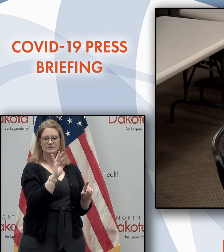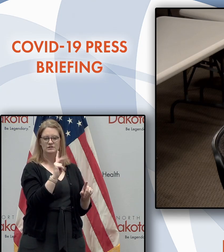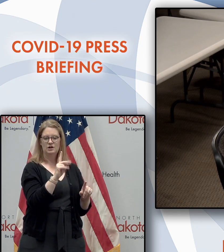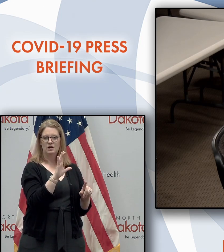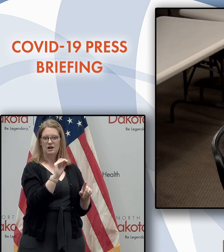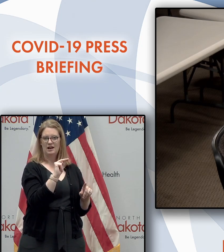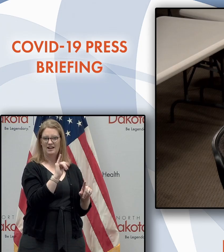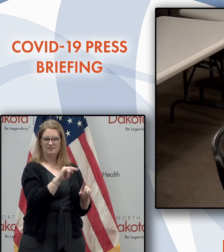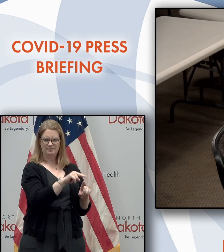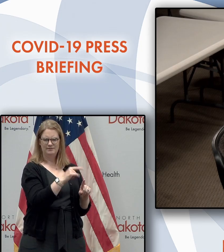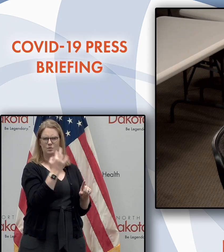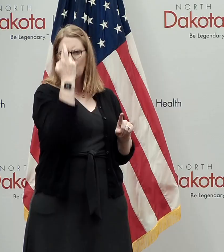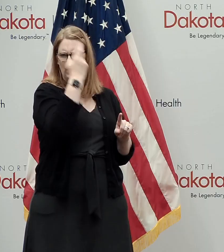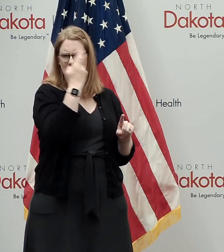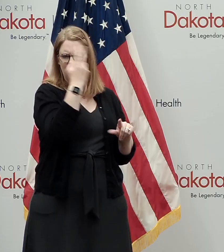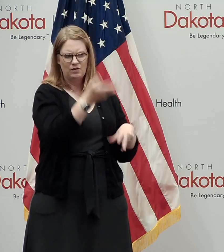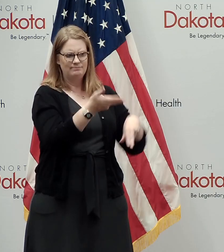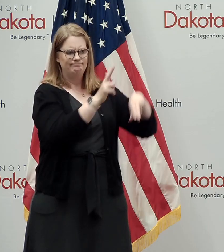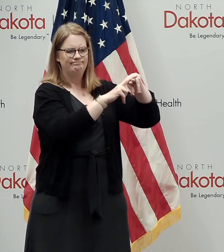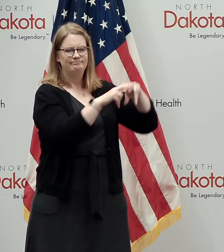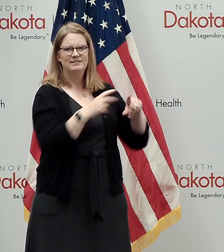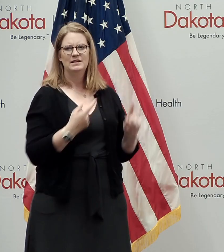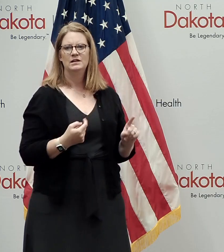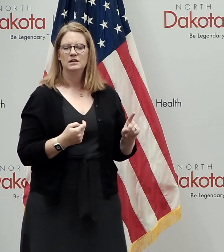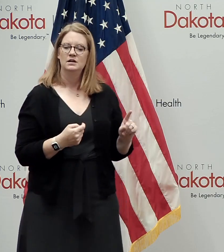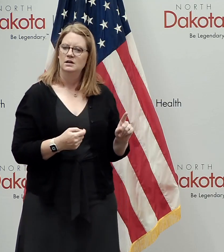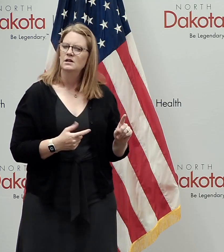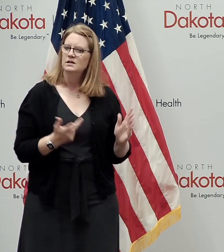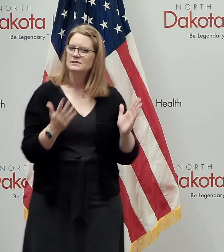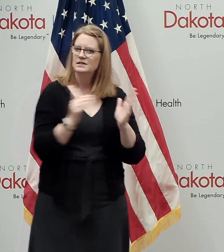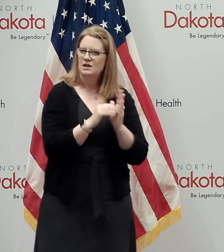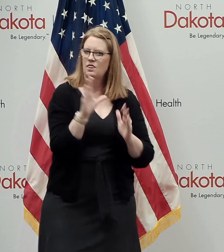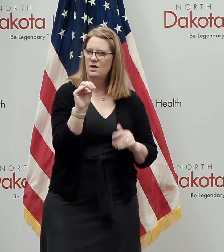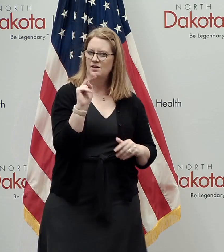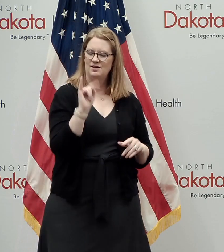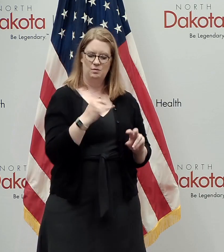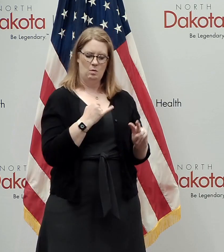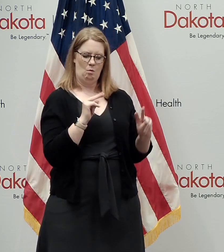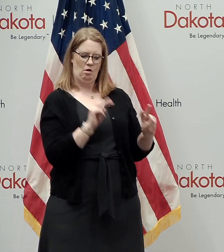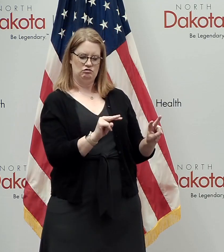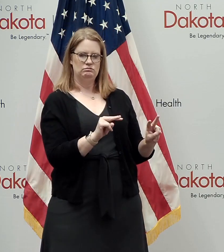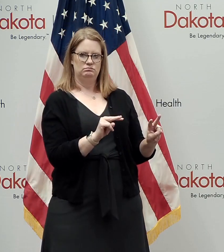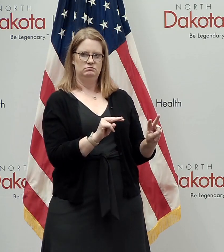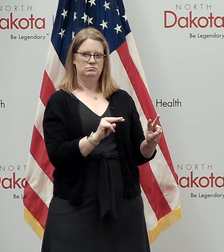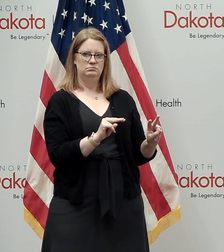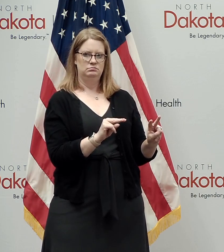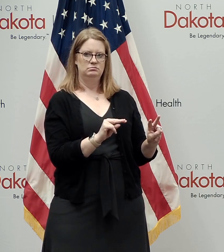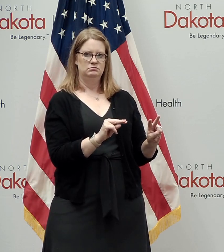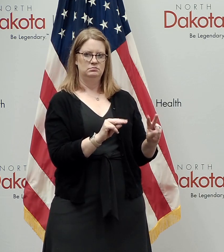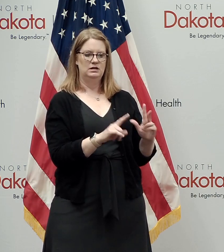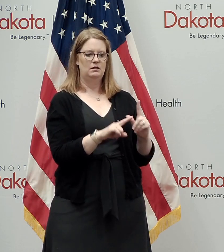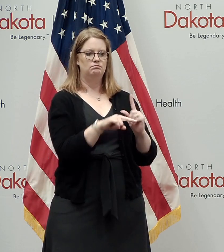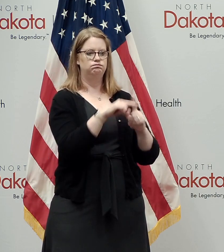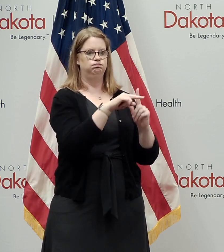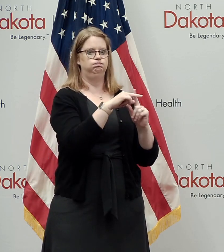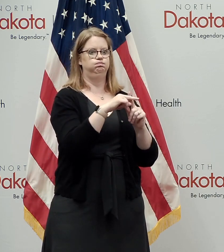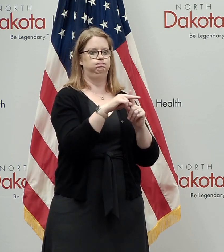causing cases to rise there? It's another county that we're paying close attention to when they pop up like